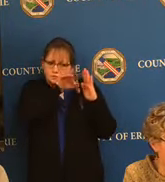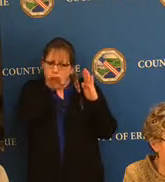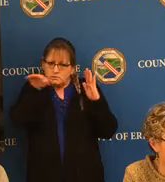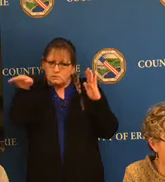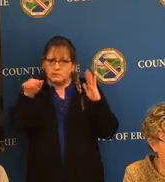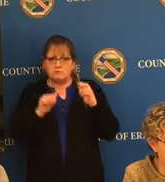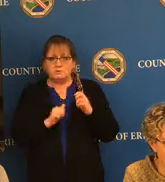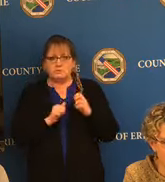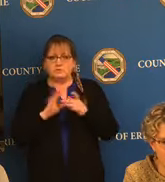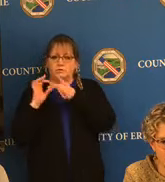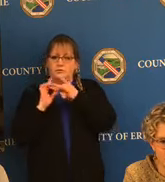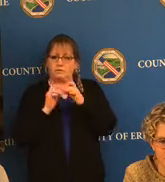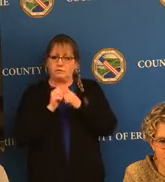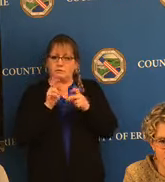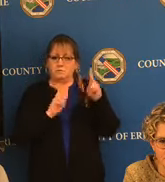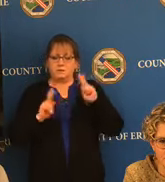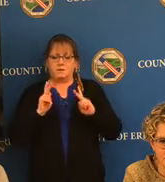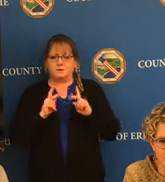who are,